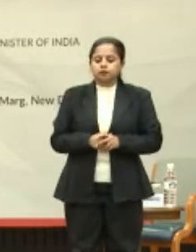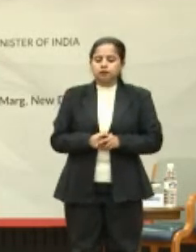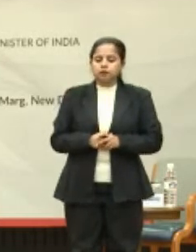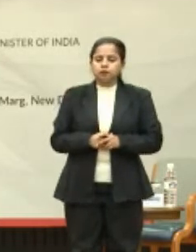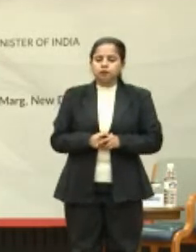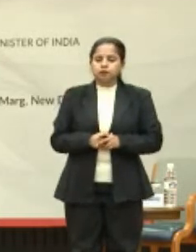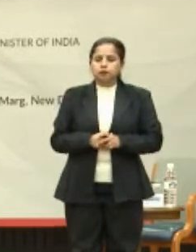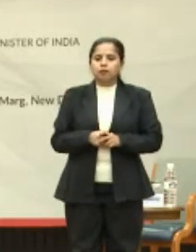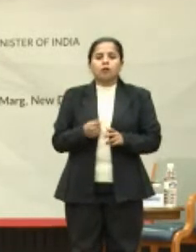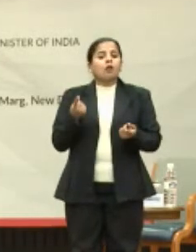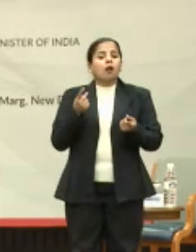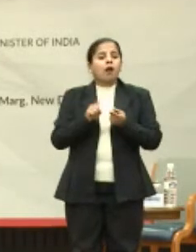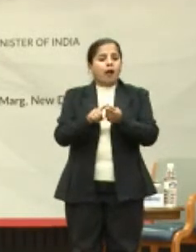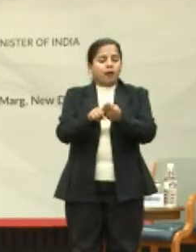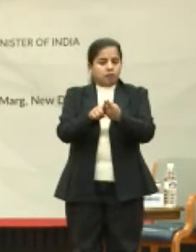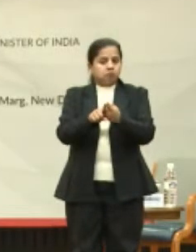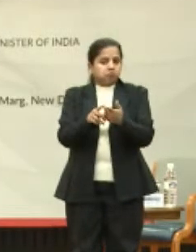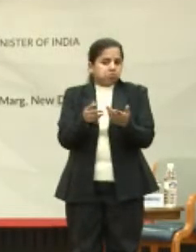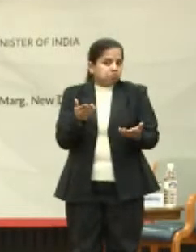1943. Incidentally,